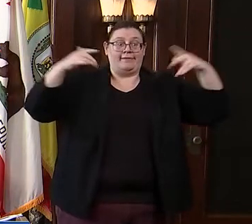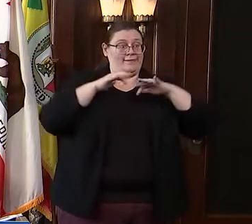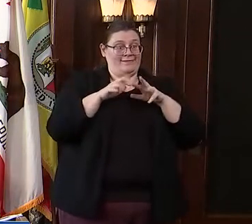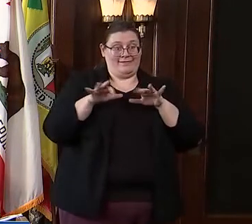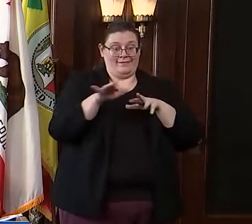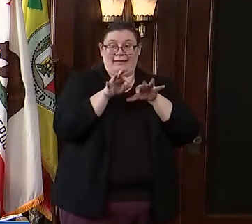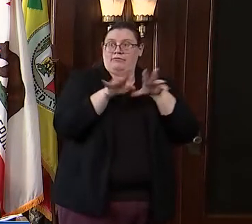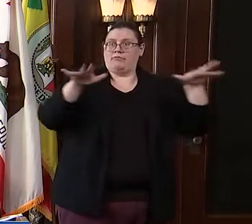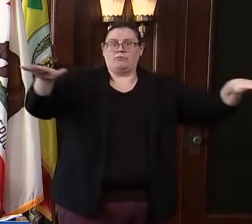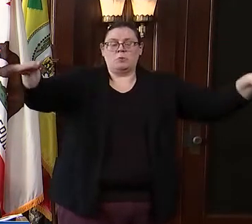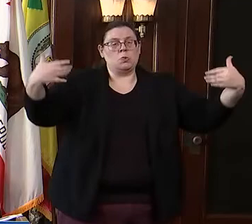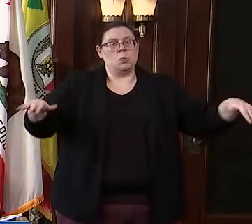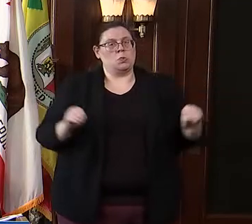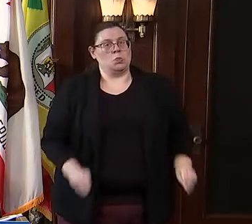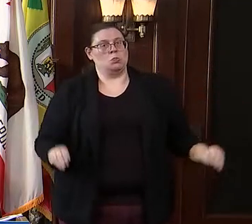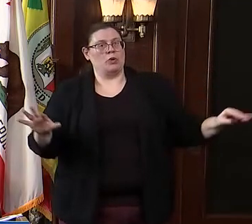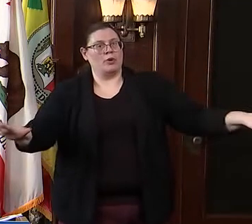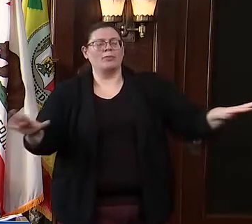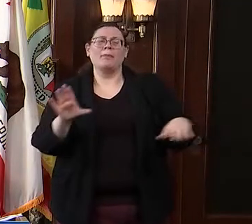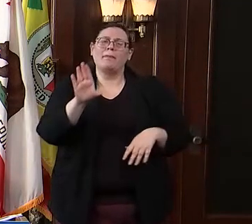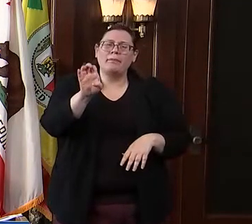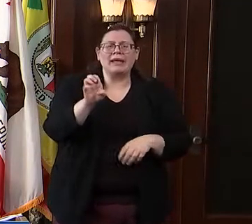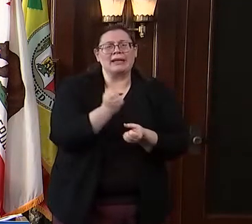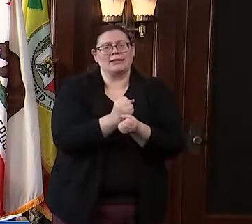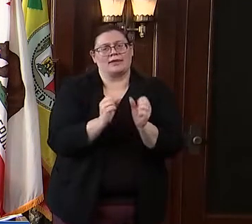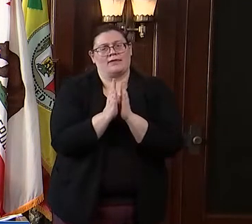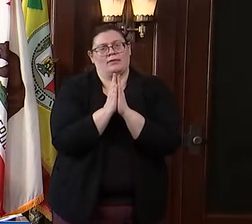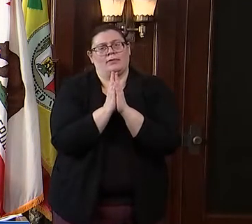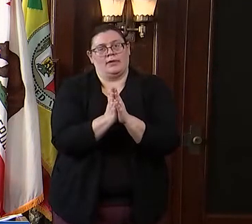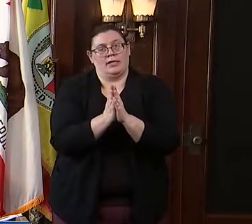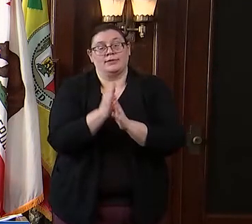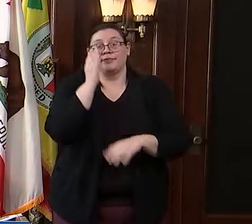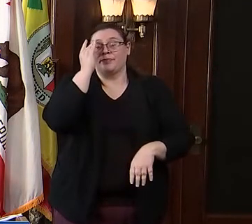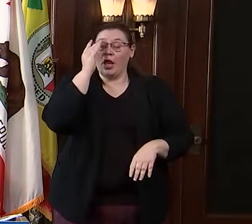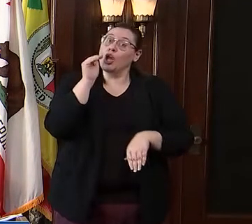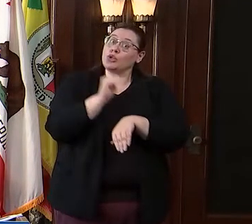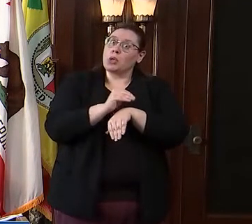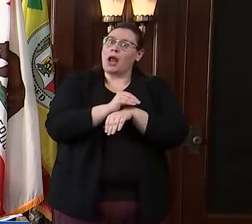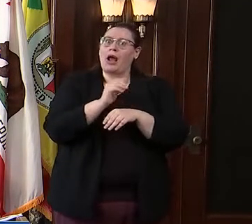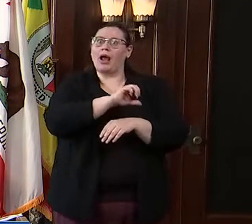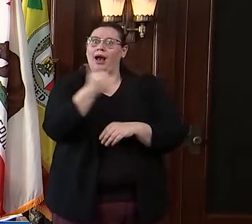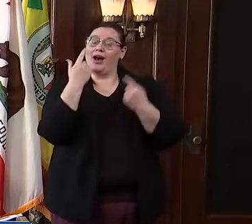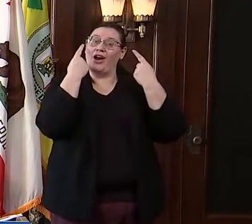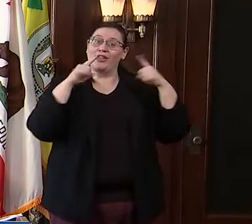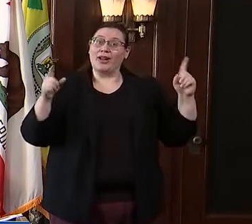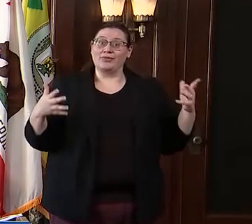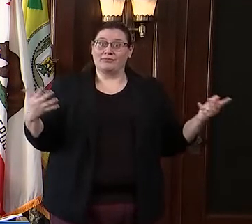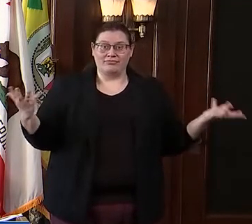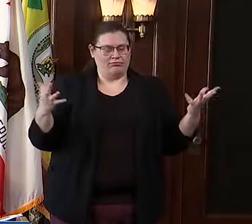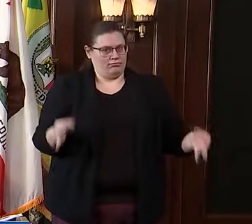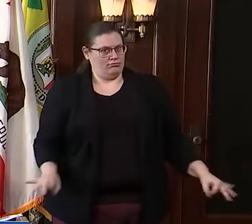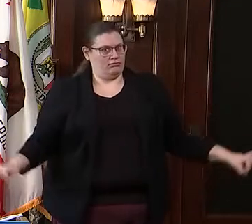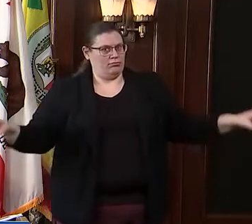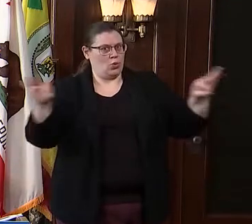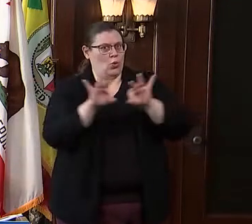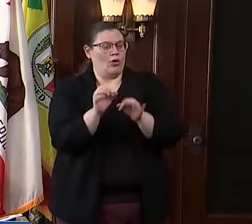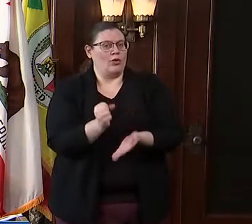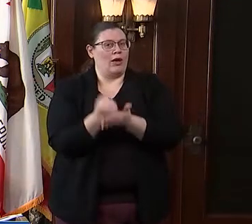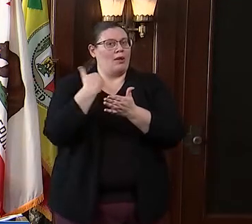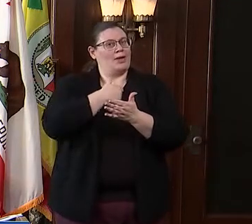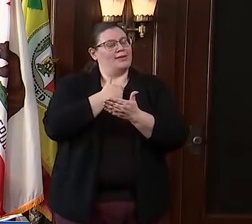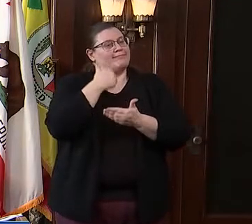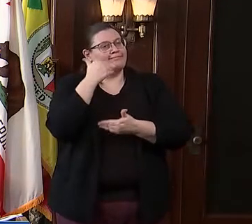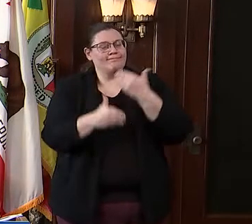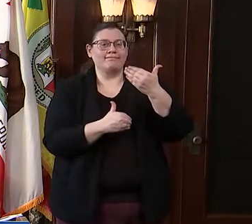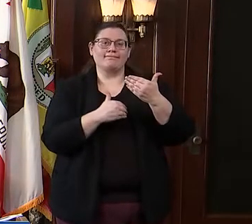please be safe. And tonight I can announce another step forward that is important to help us safely get back to